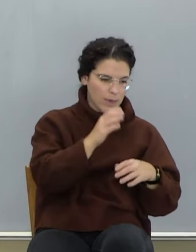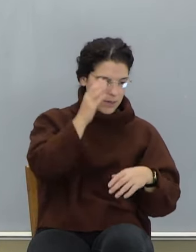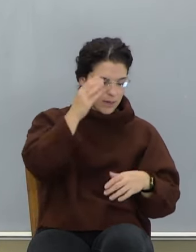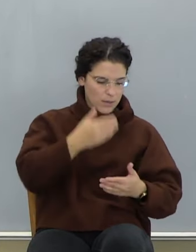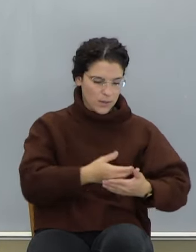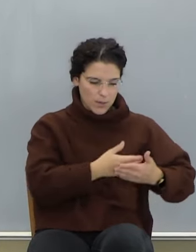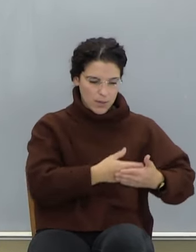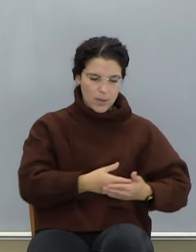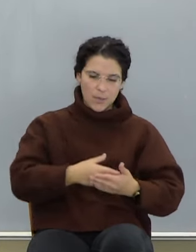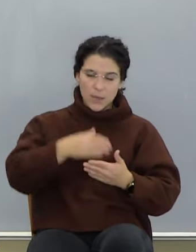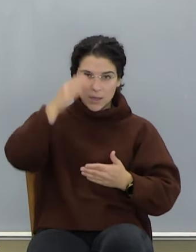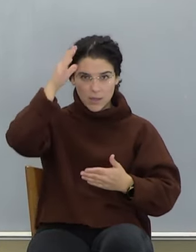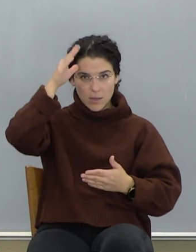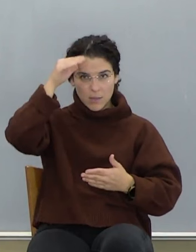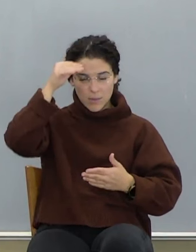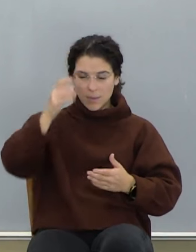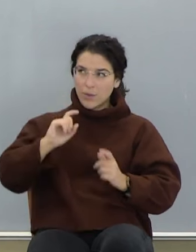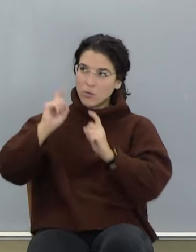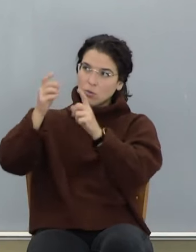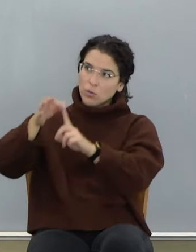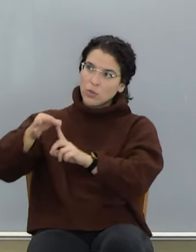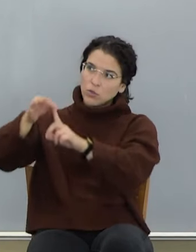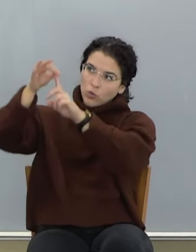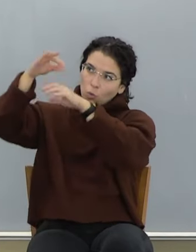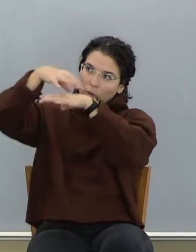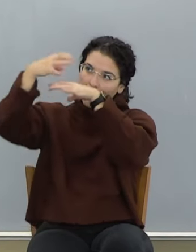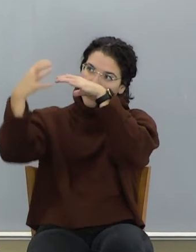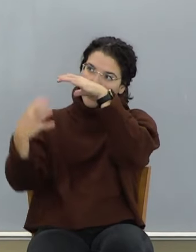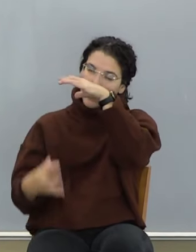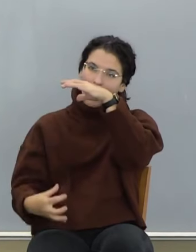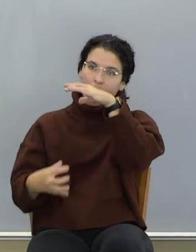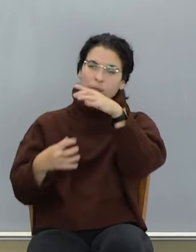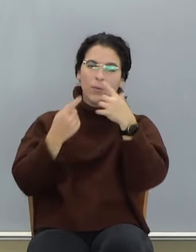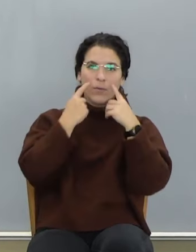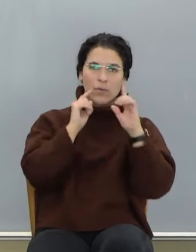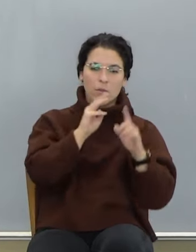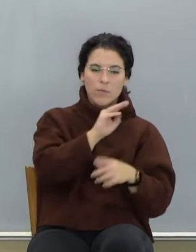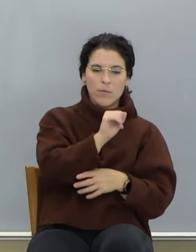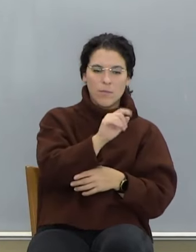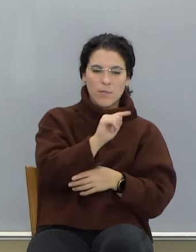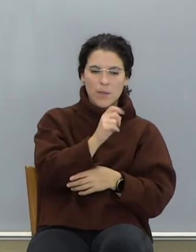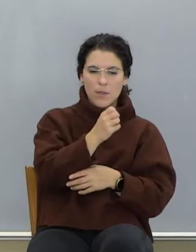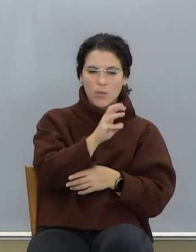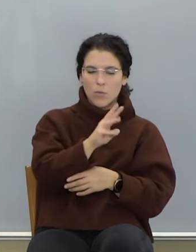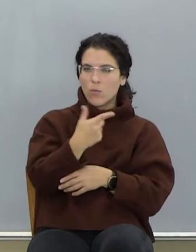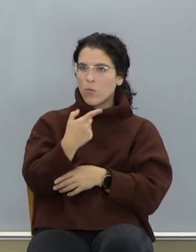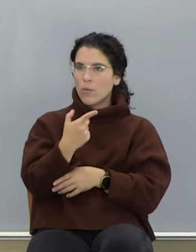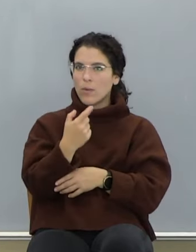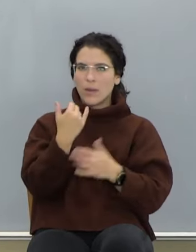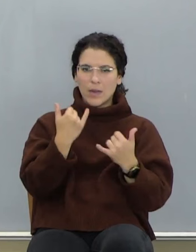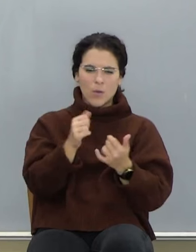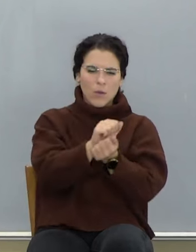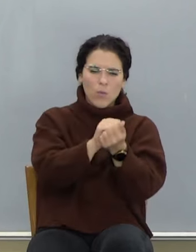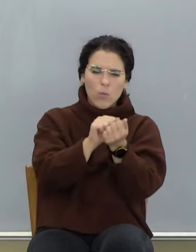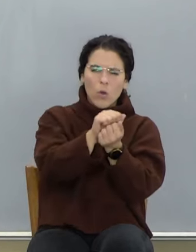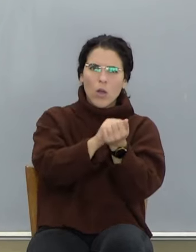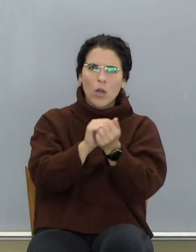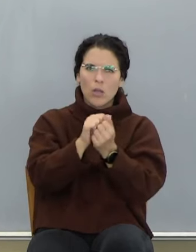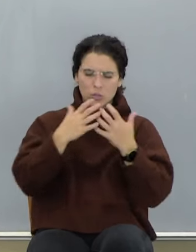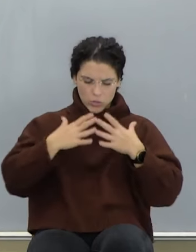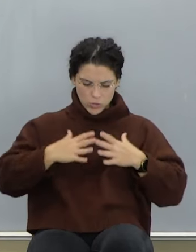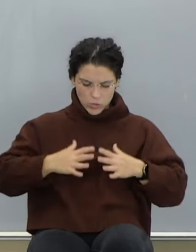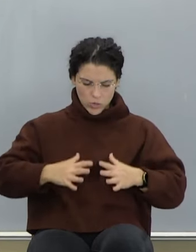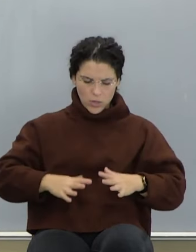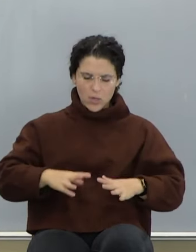vine and the ass's colt under the choice vine. That was fulfilled in Matthew chapter 21. Now notice, he washed his garments in